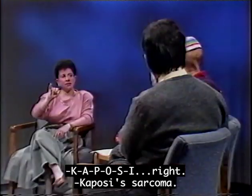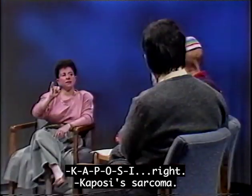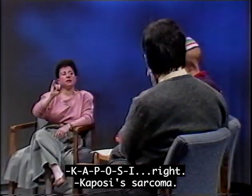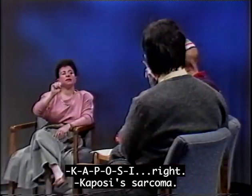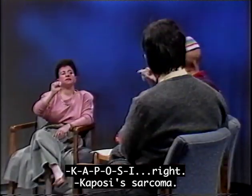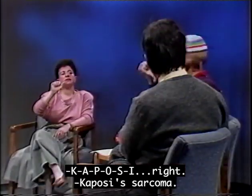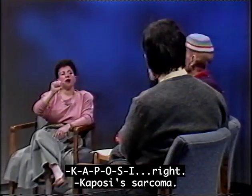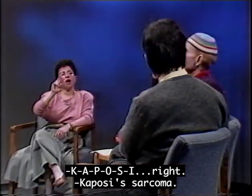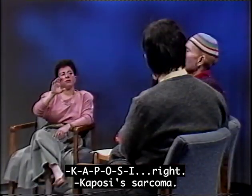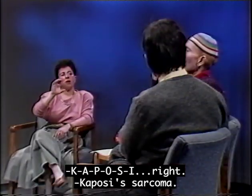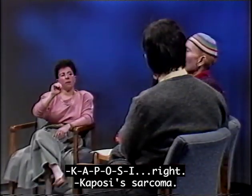K-A-P-O-S-I? Kaposi?